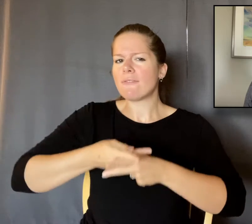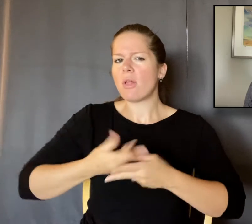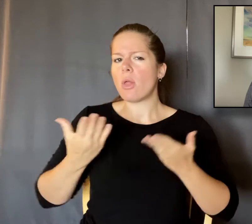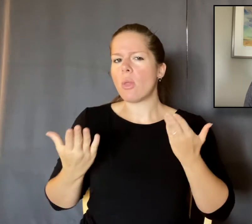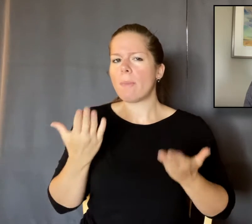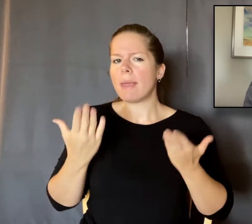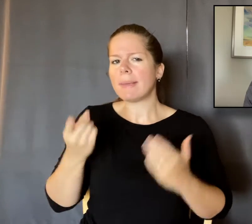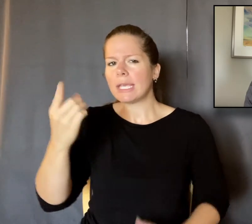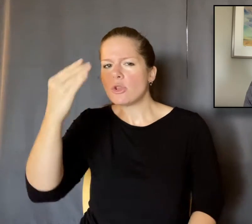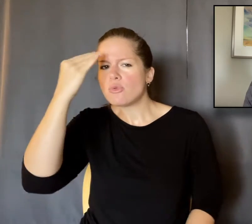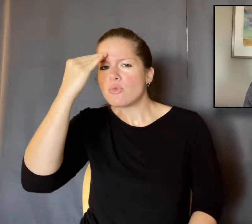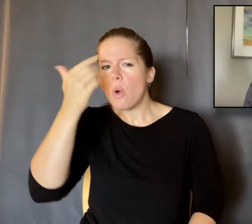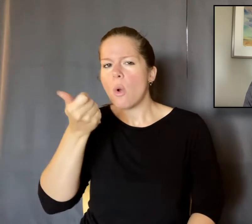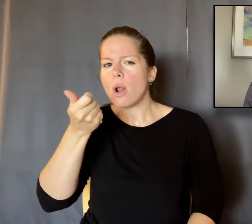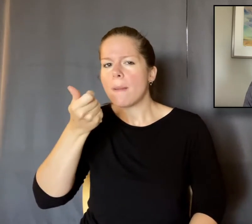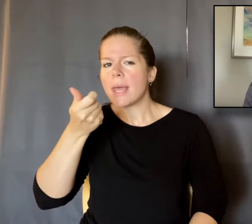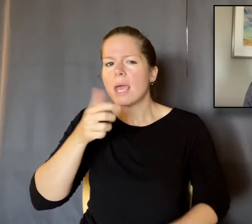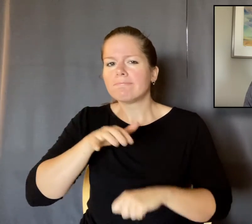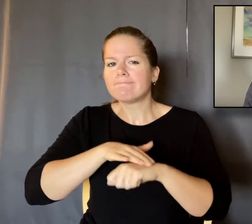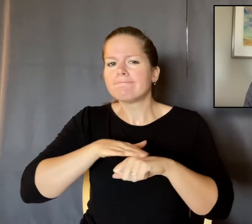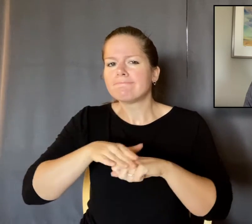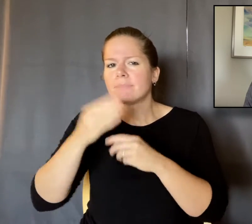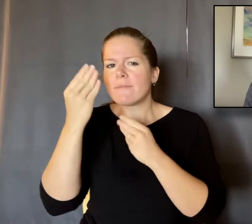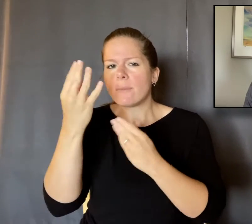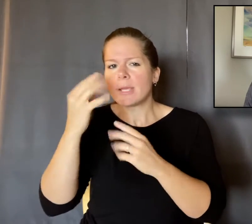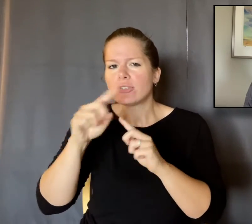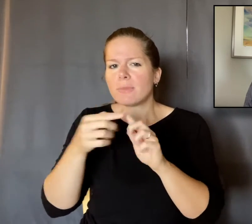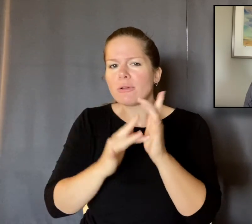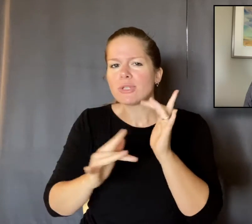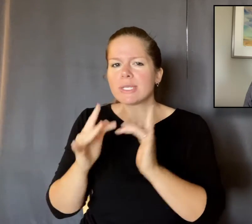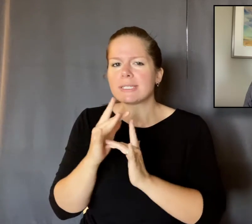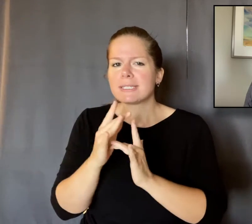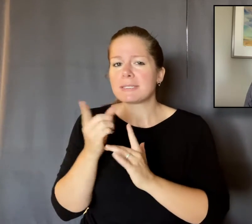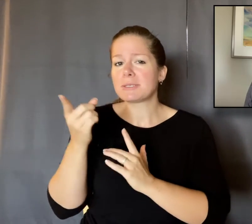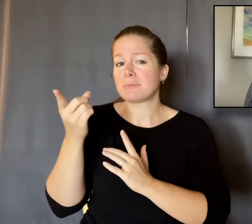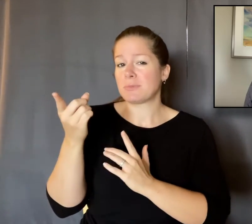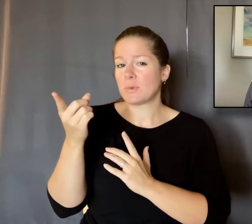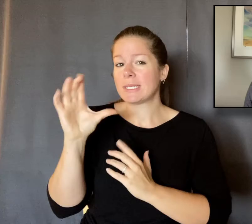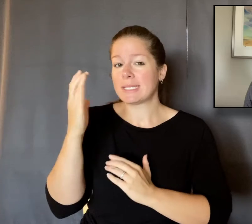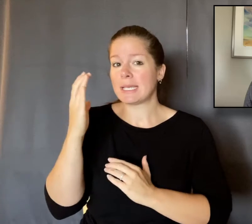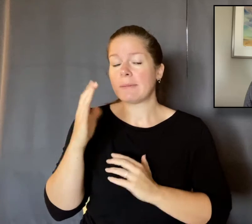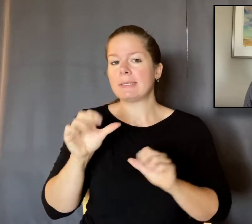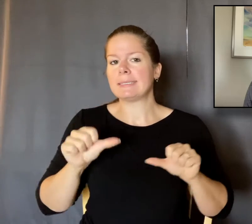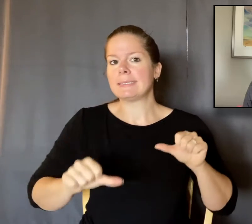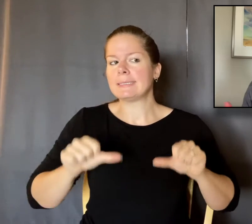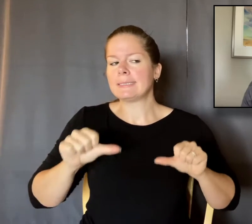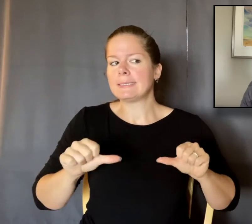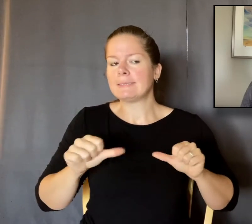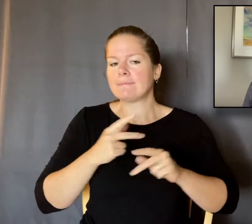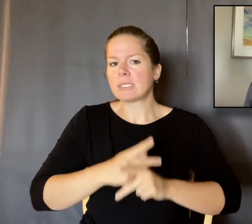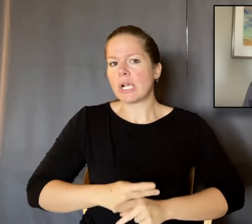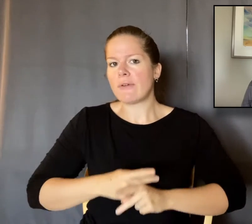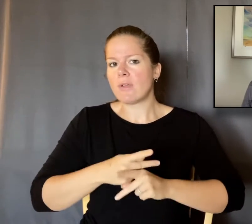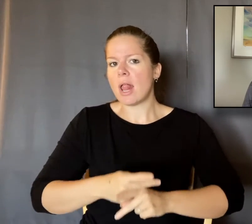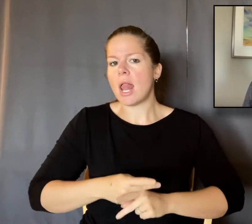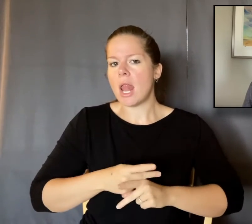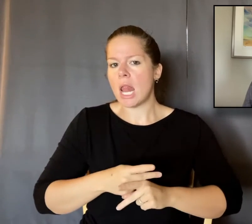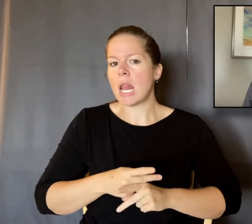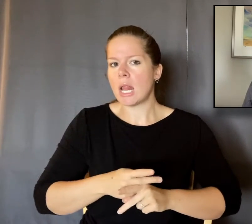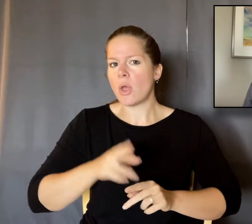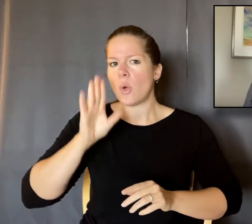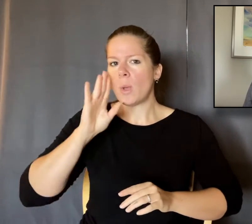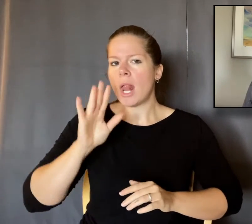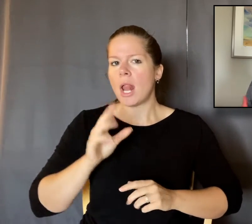about Jesus than these high priests and their lawyer would have thought. Maybe careful to come against one of the Lord's